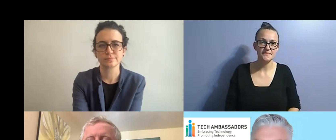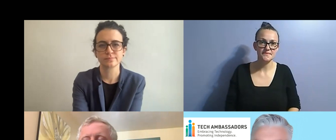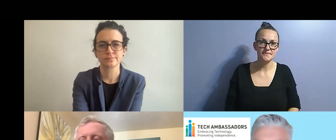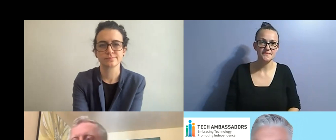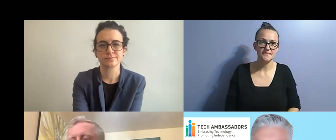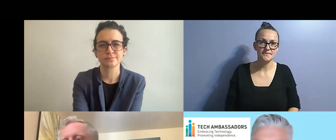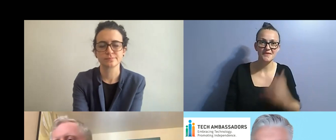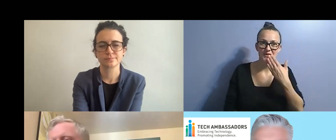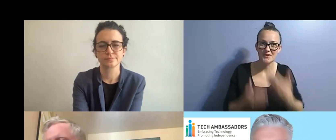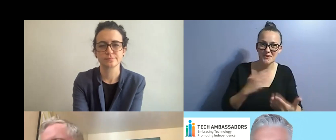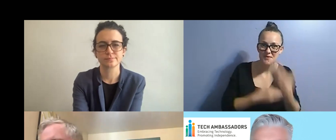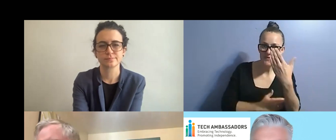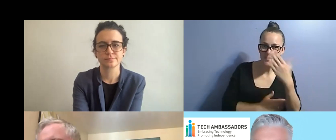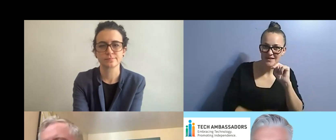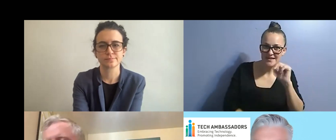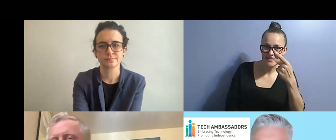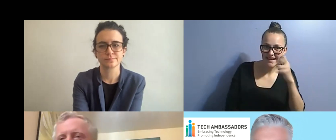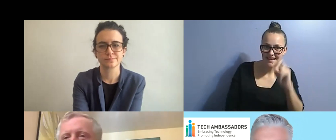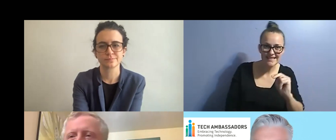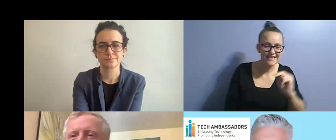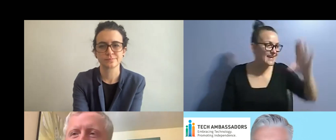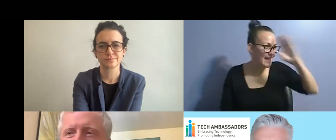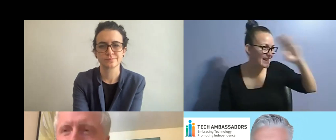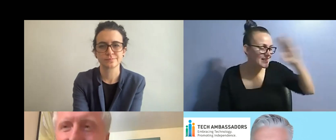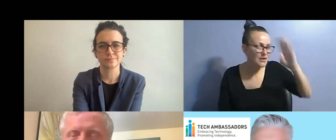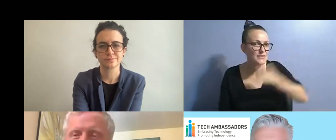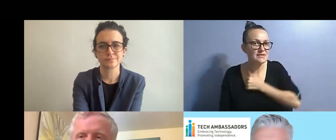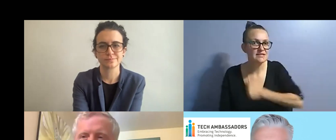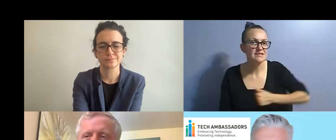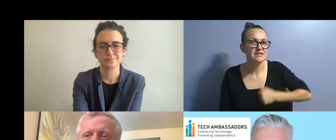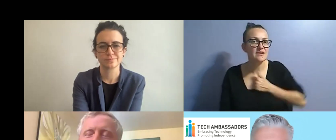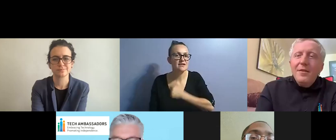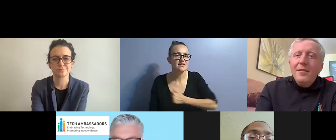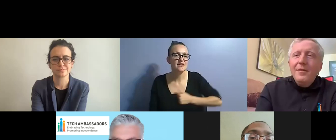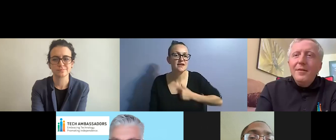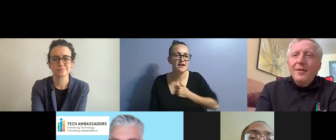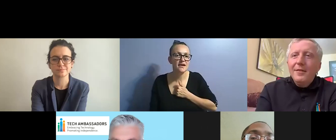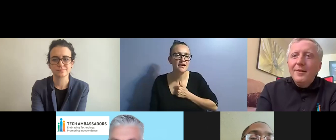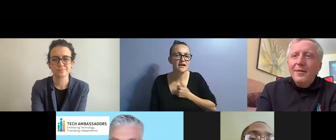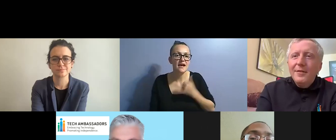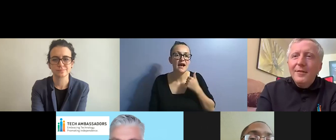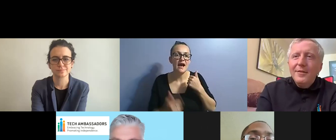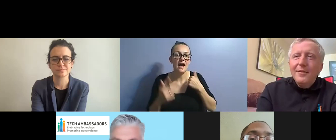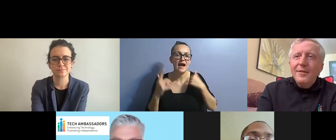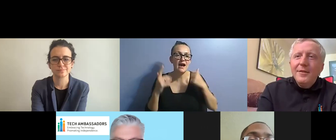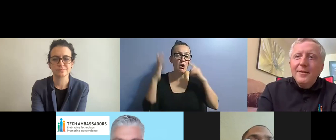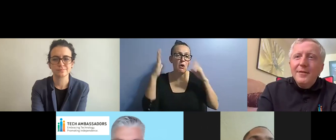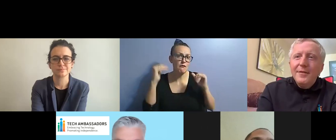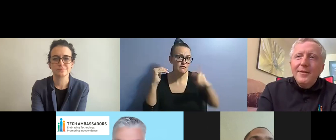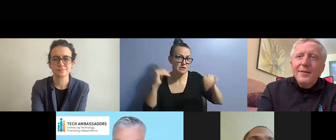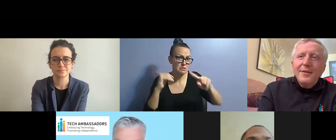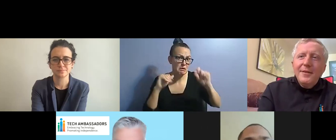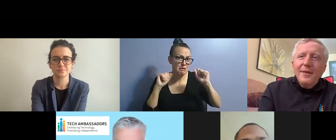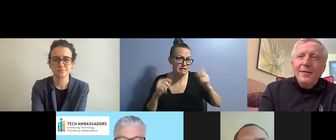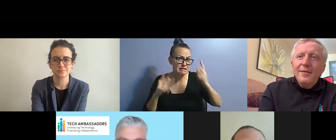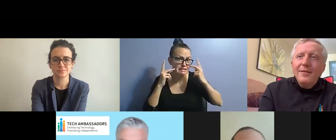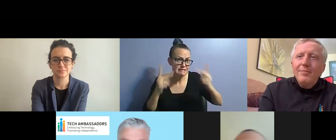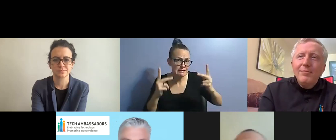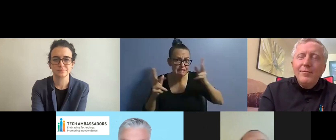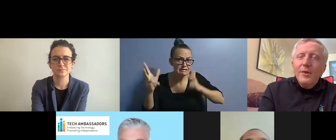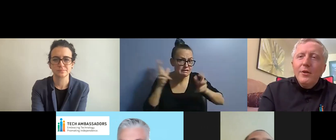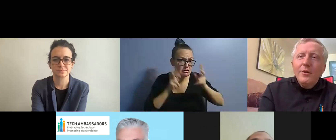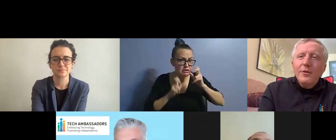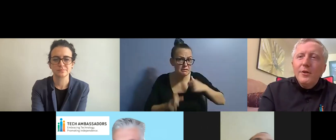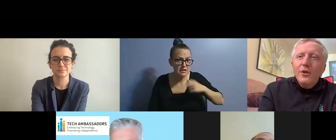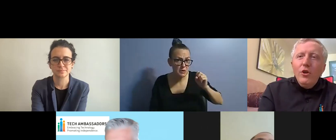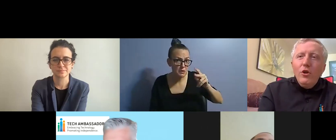Good morning, Nathan. Hi, sorry, I'm on a mobile device. Hopefully you all can see and hear me.